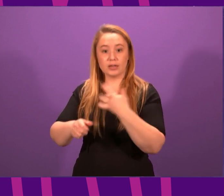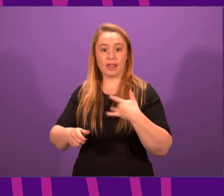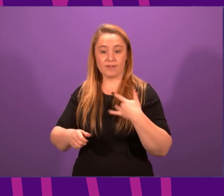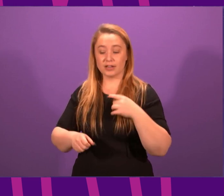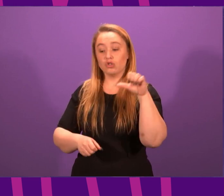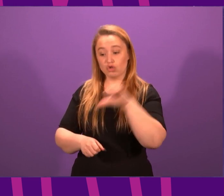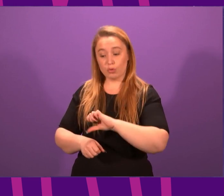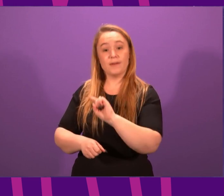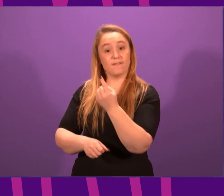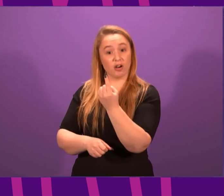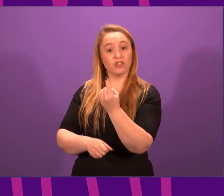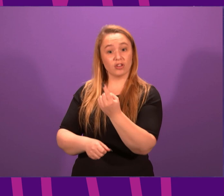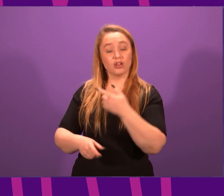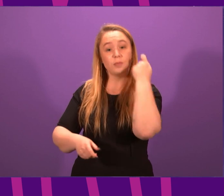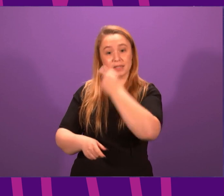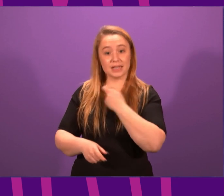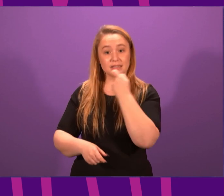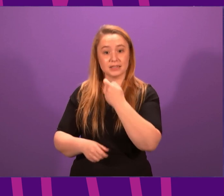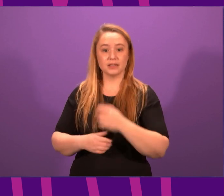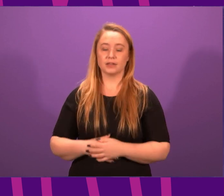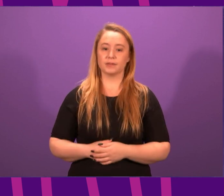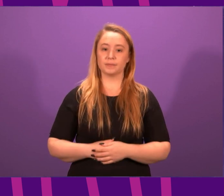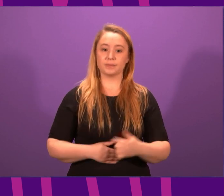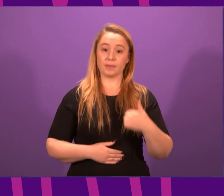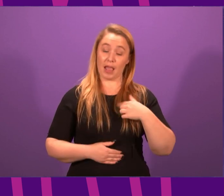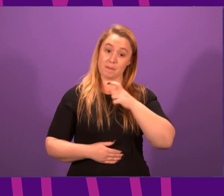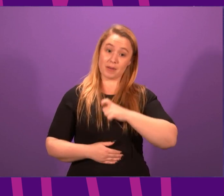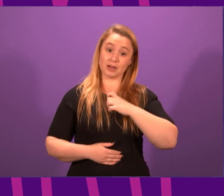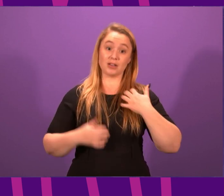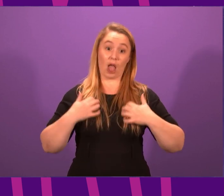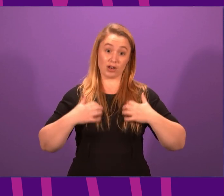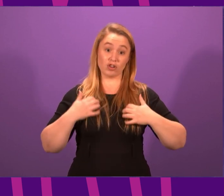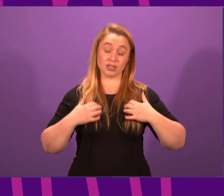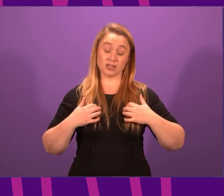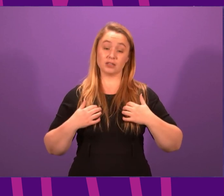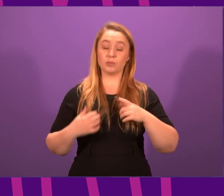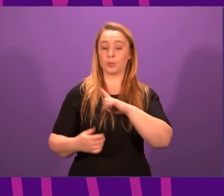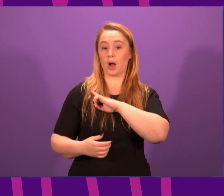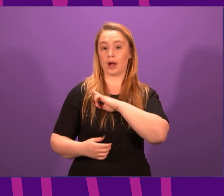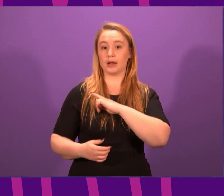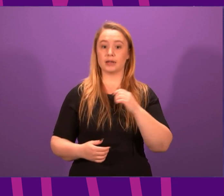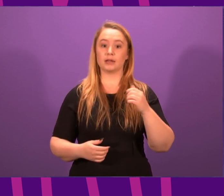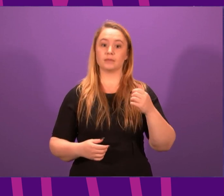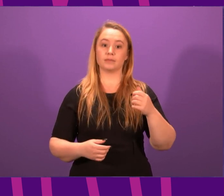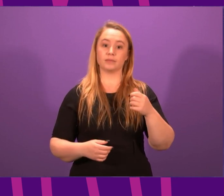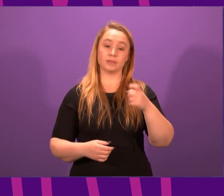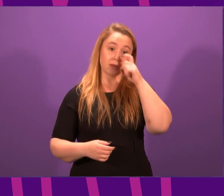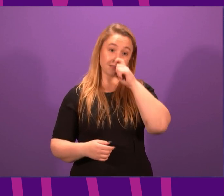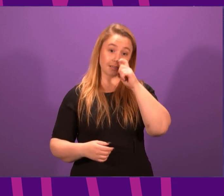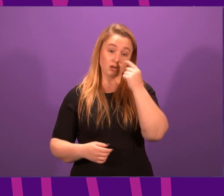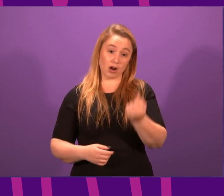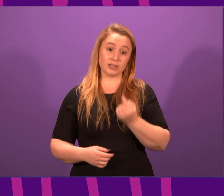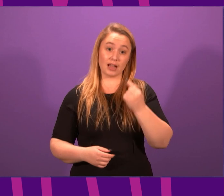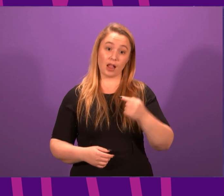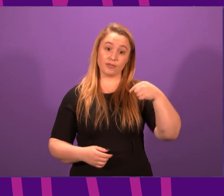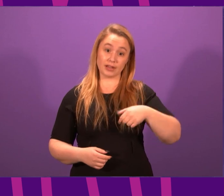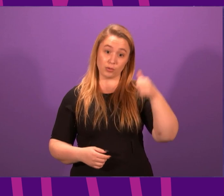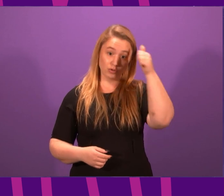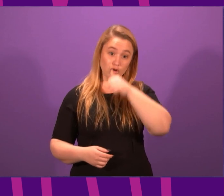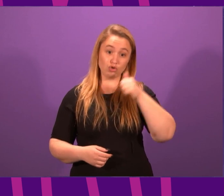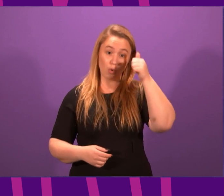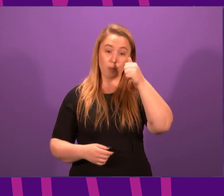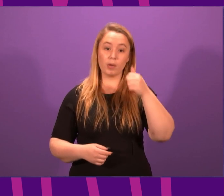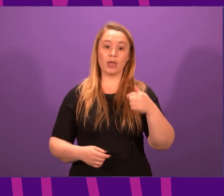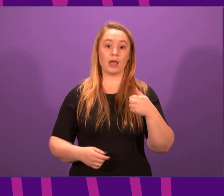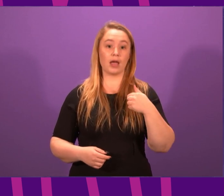personal interest in this matter. As I've said before, Presiding Officer, my sister has Down syndrome and lives in supported accommodation. And when it was a bit